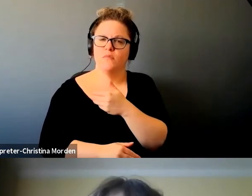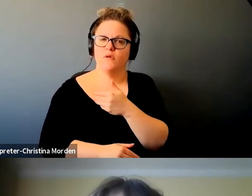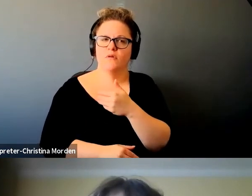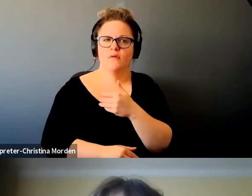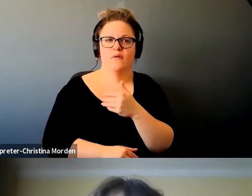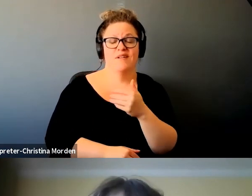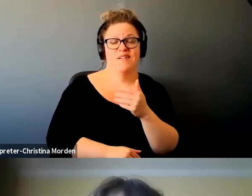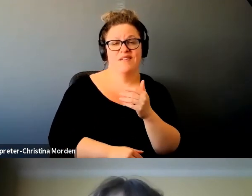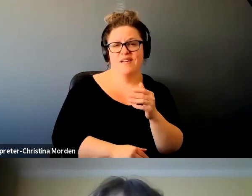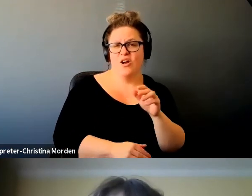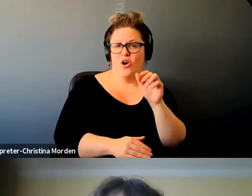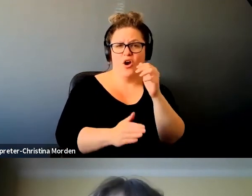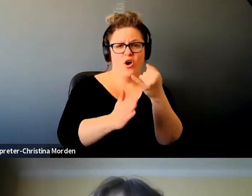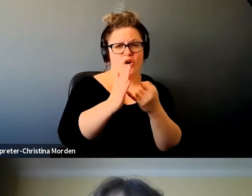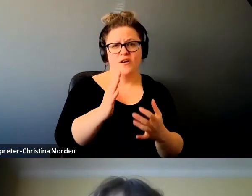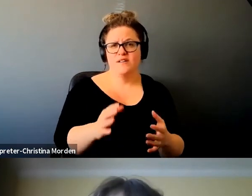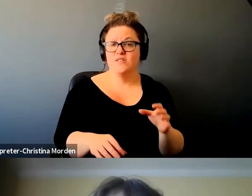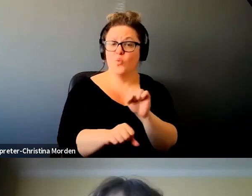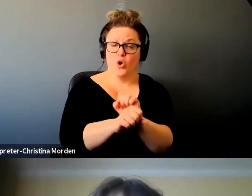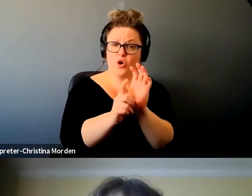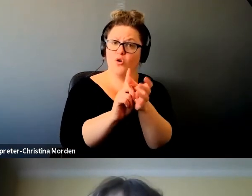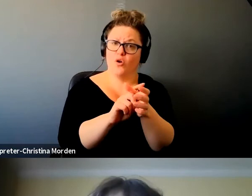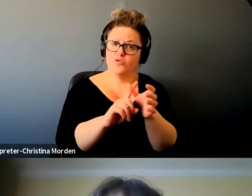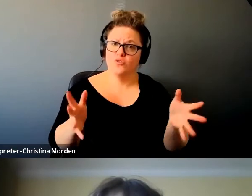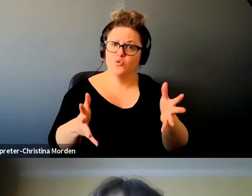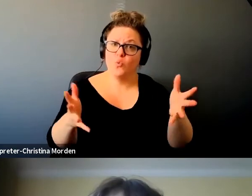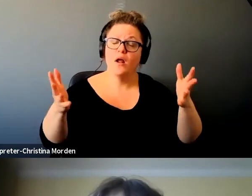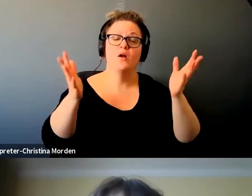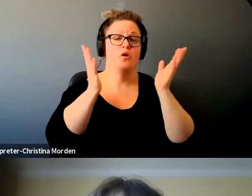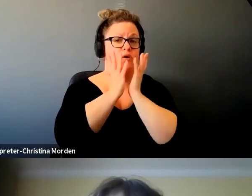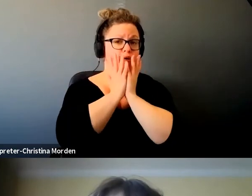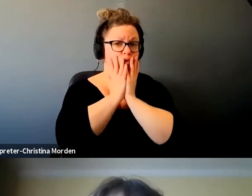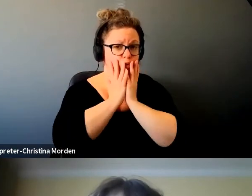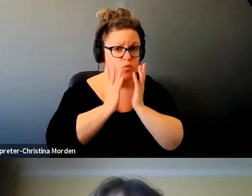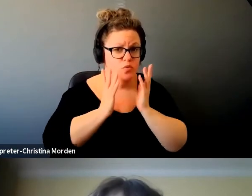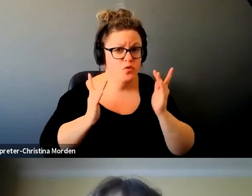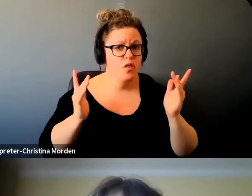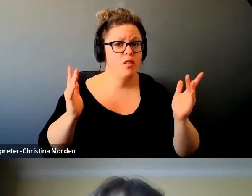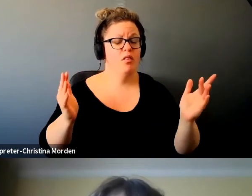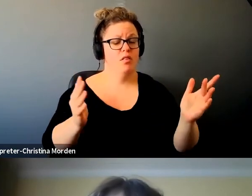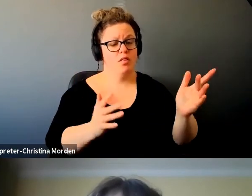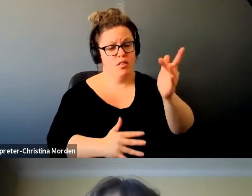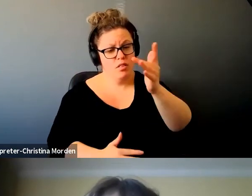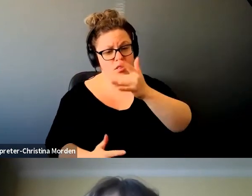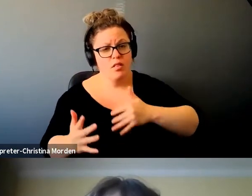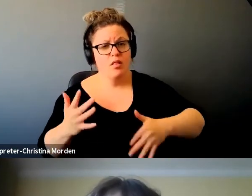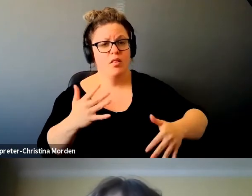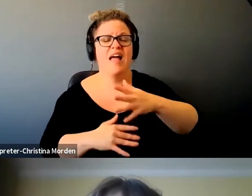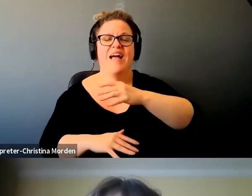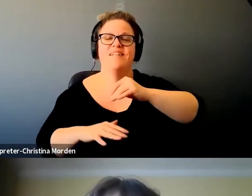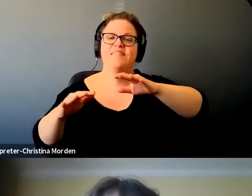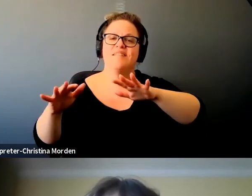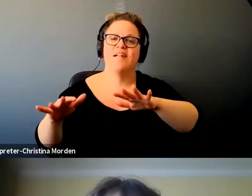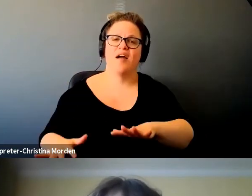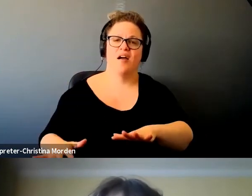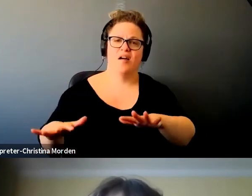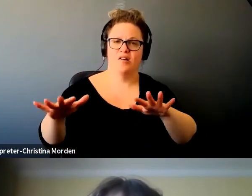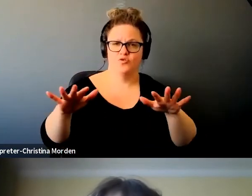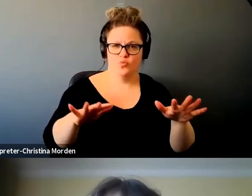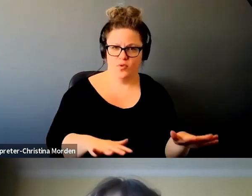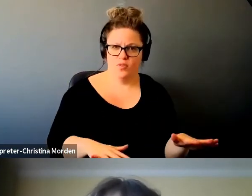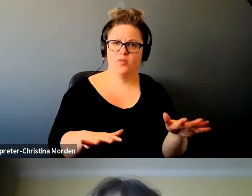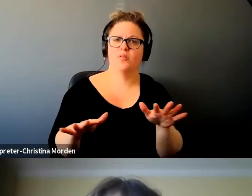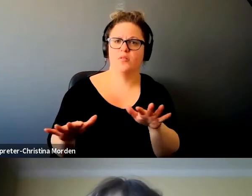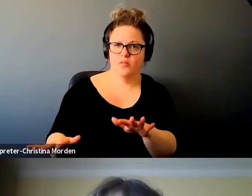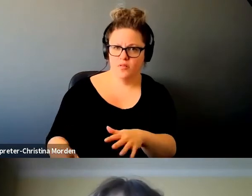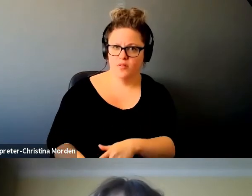culture is cordial, it's friendly, and it's casual, right? We